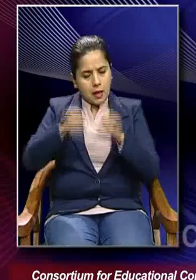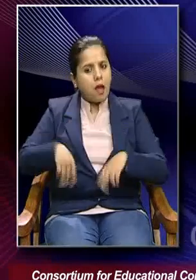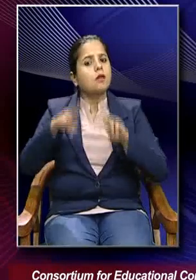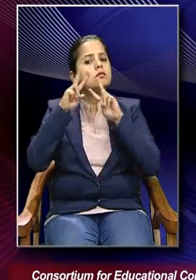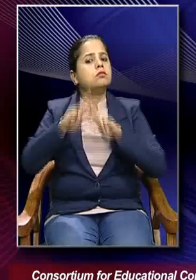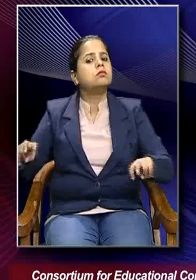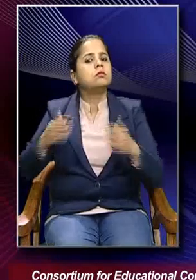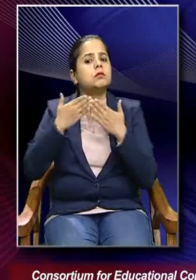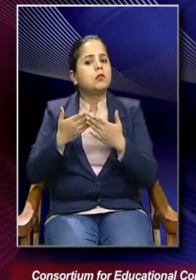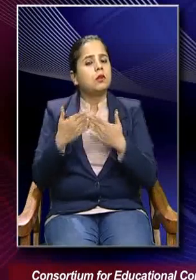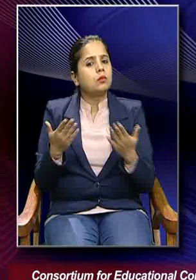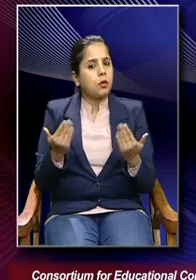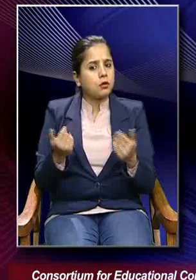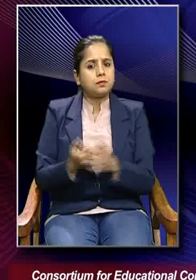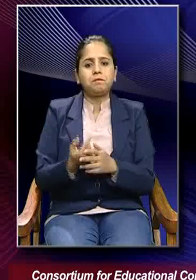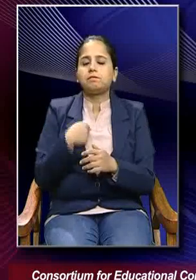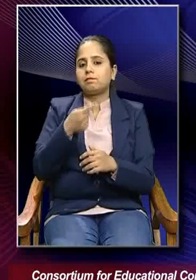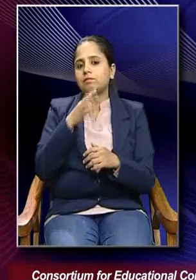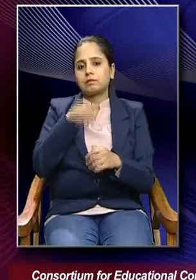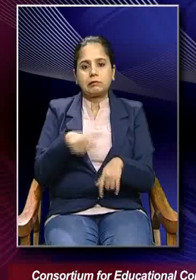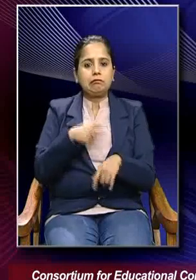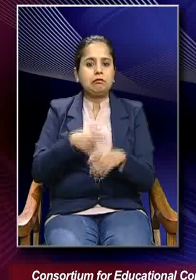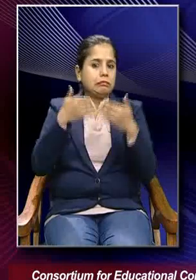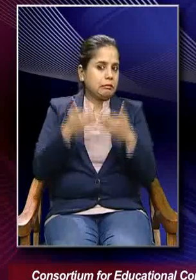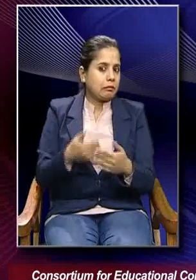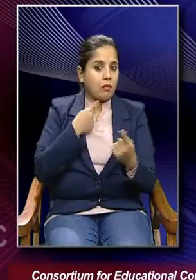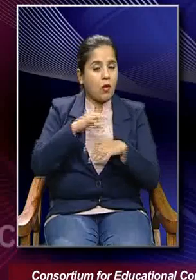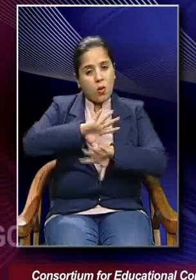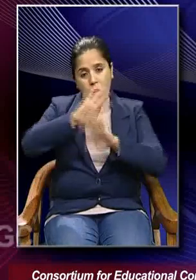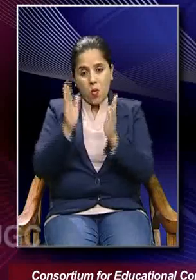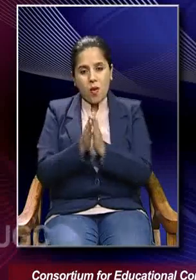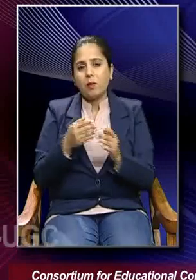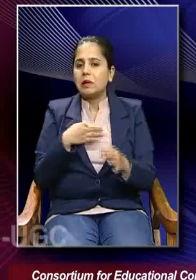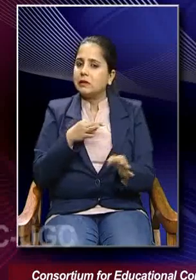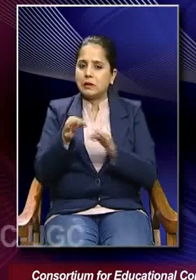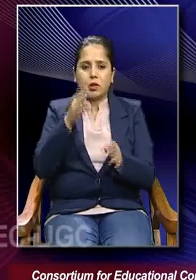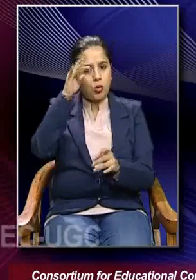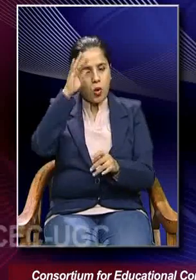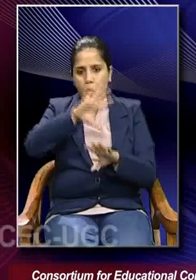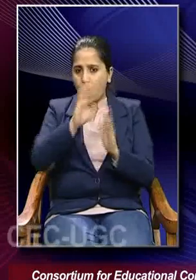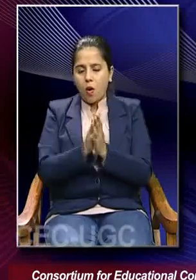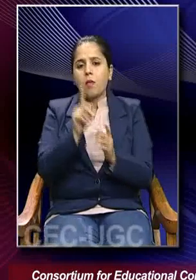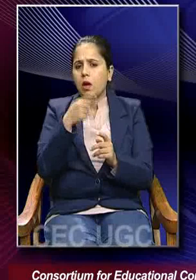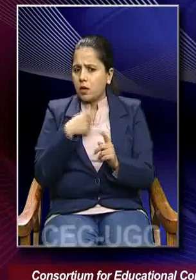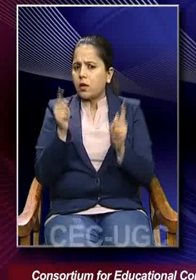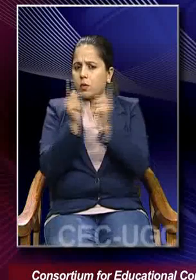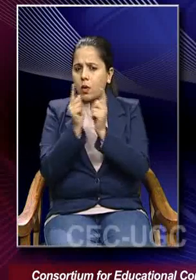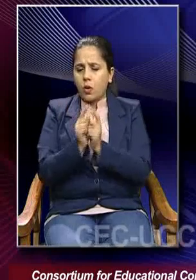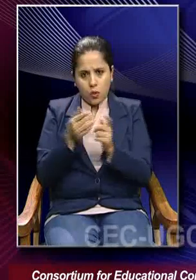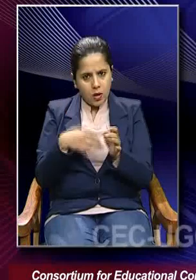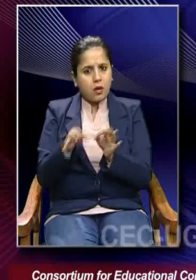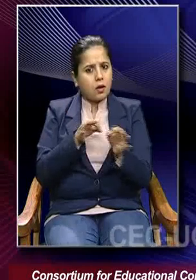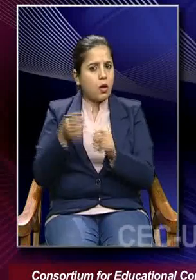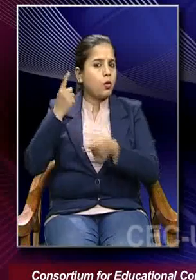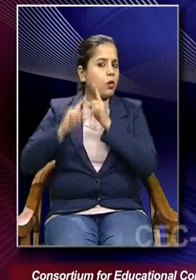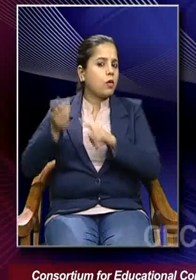we cannot in the limited time talk about all the theories, but we will briefly discuss the